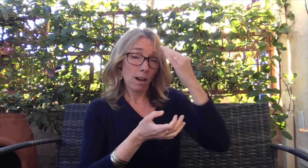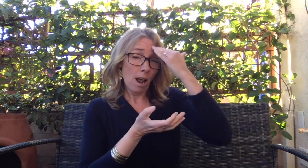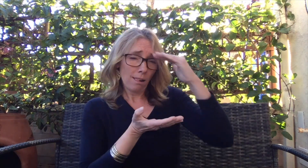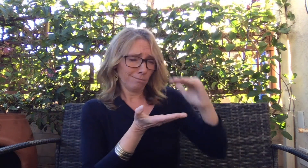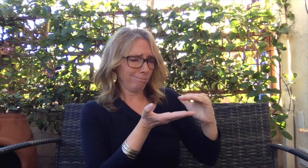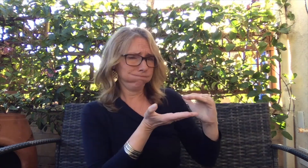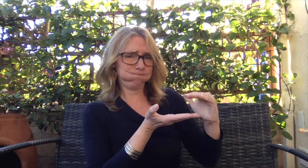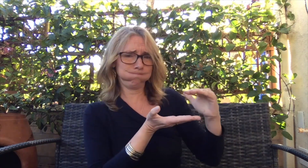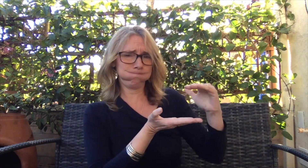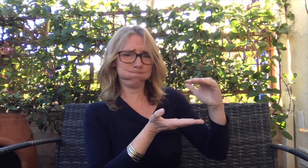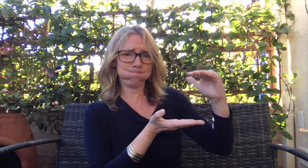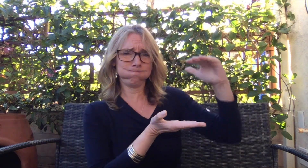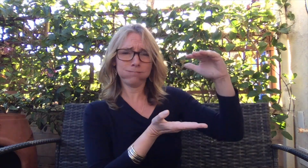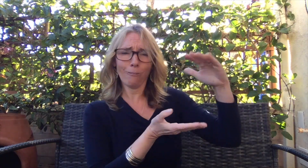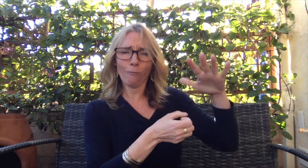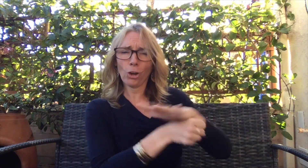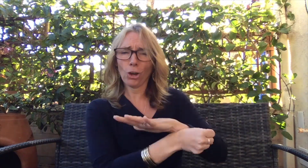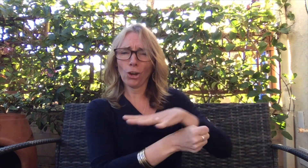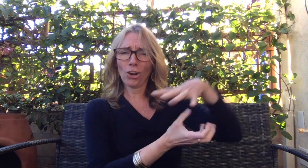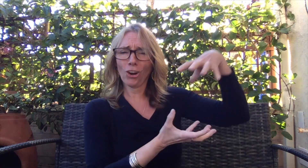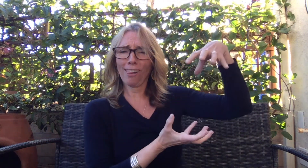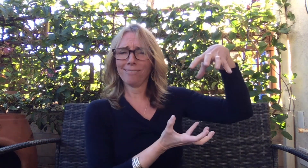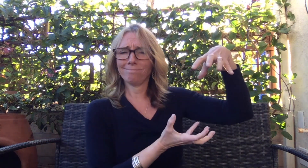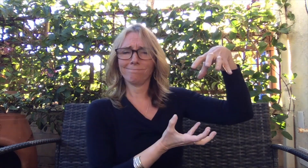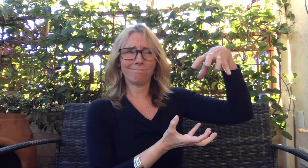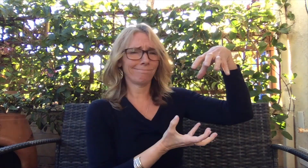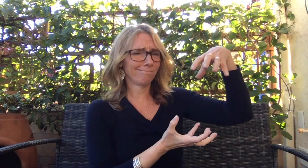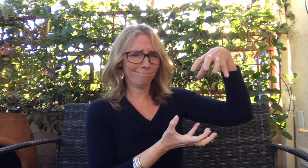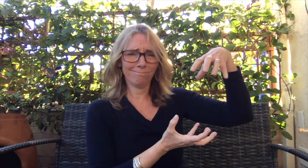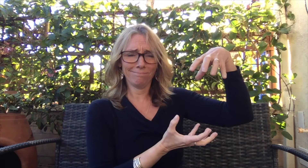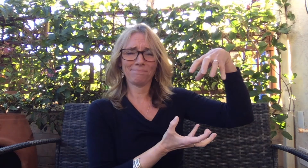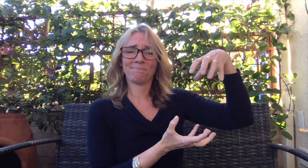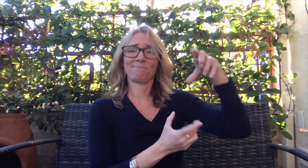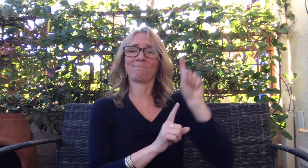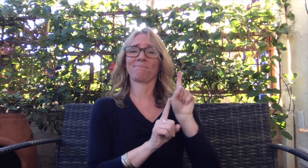engaged. That builds this child's funds of knowledge.